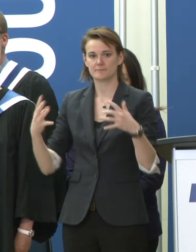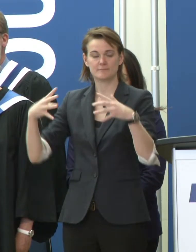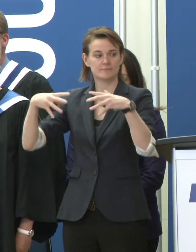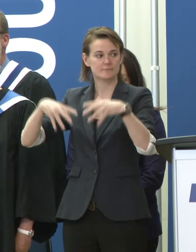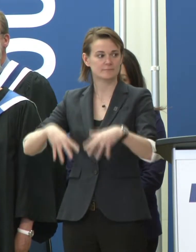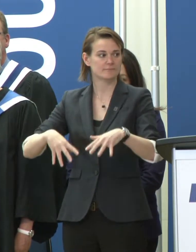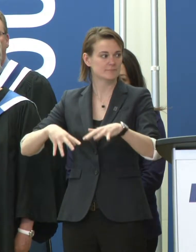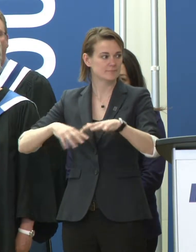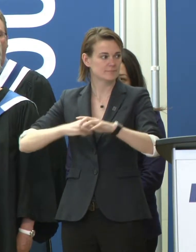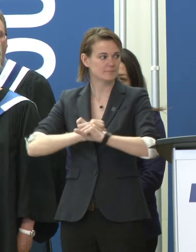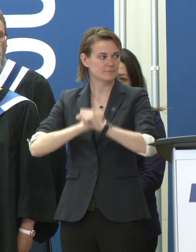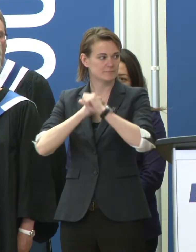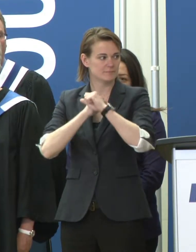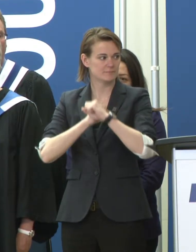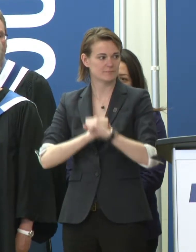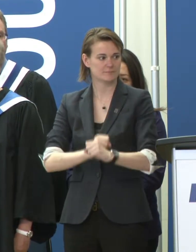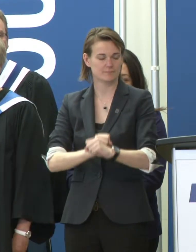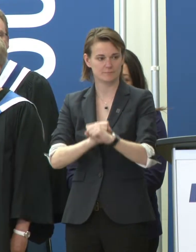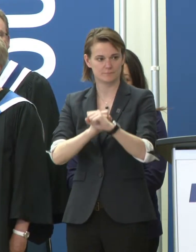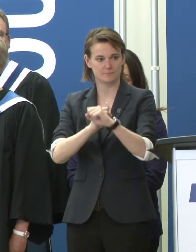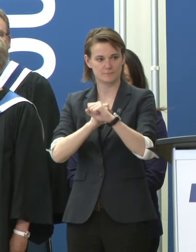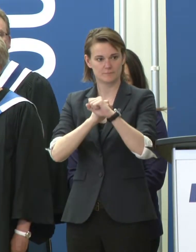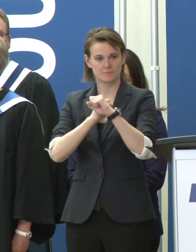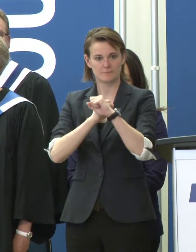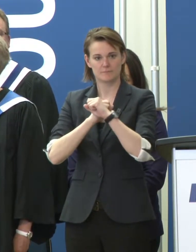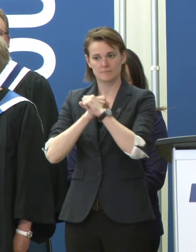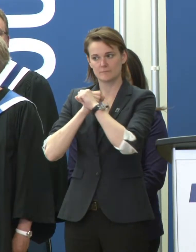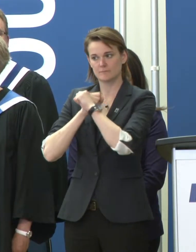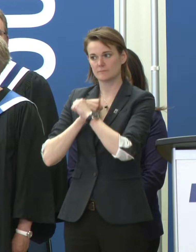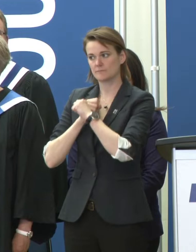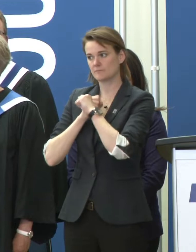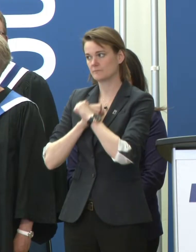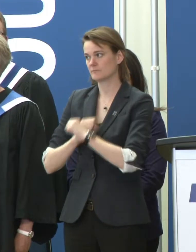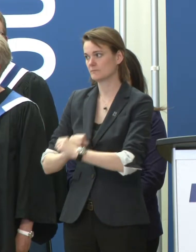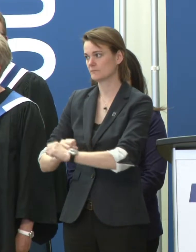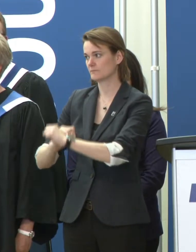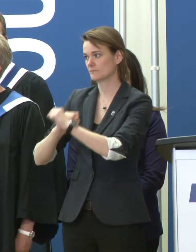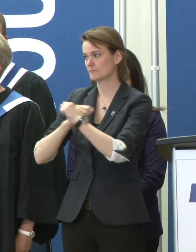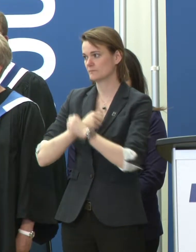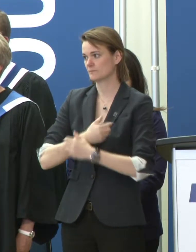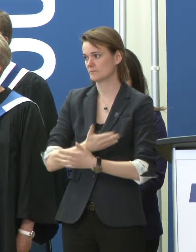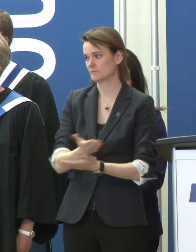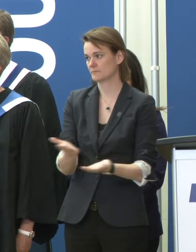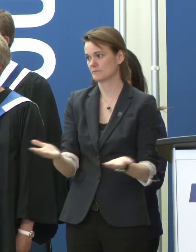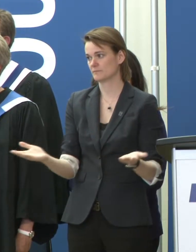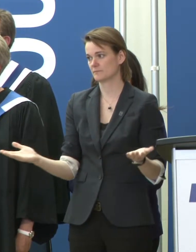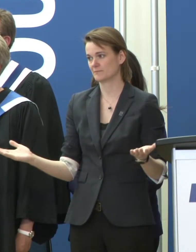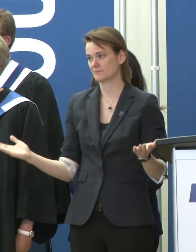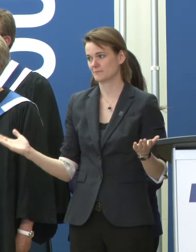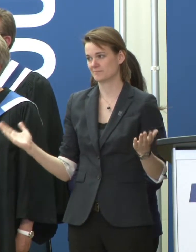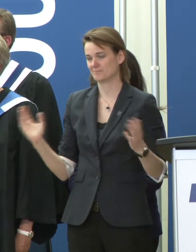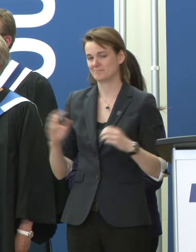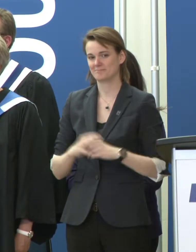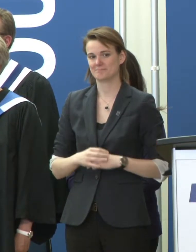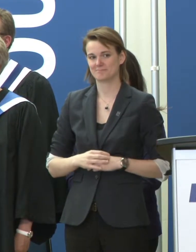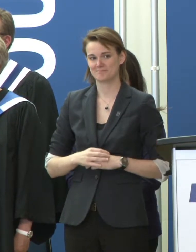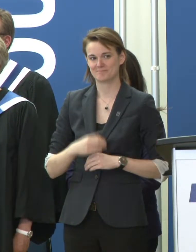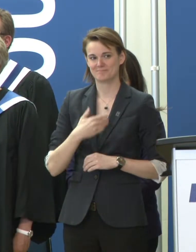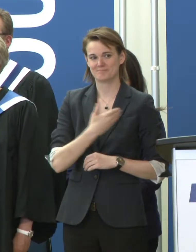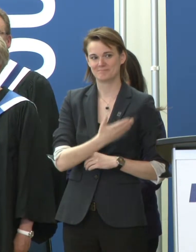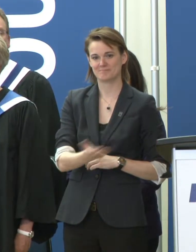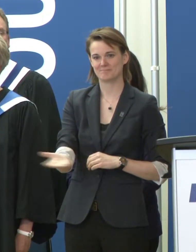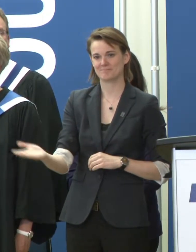Canada, we stand on guard for thee.